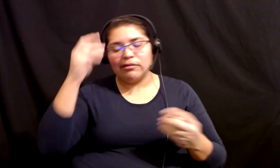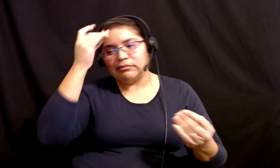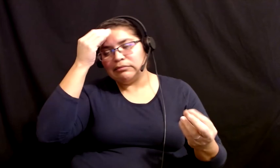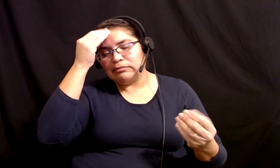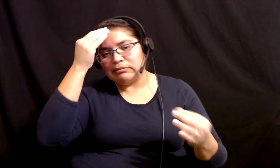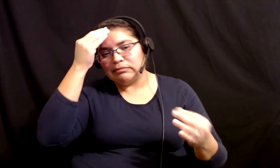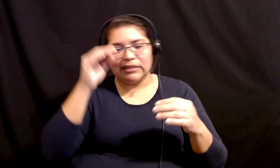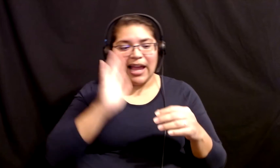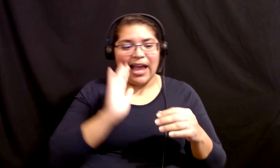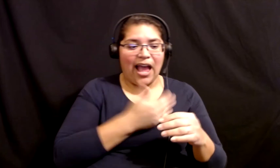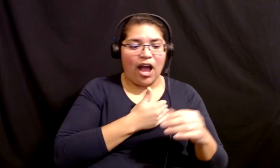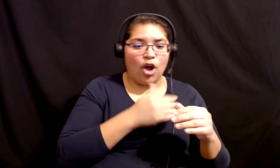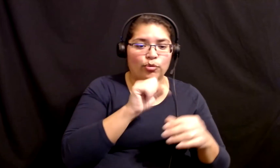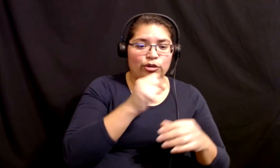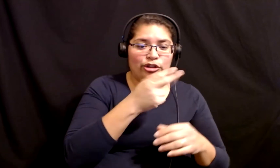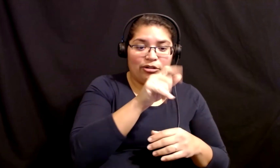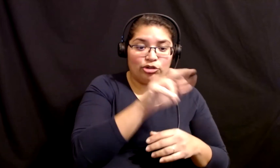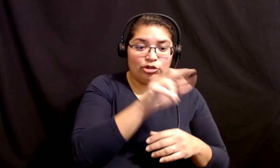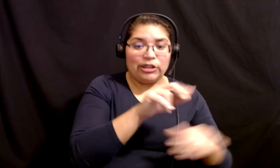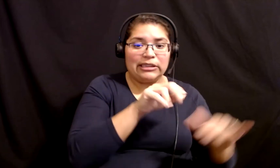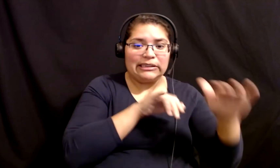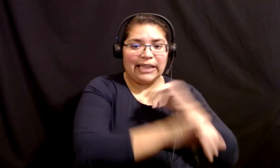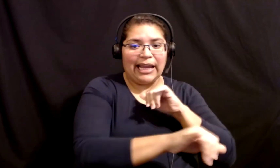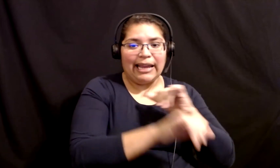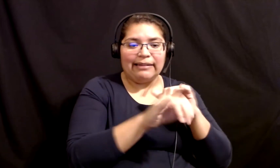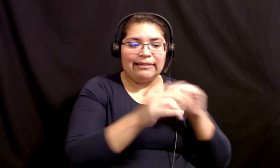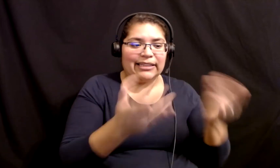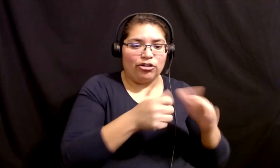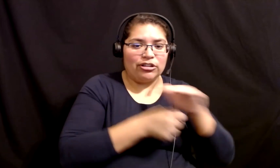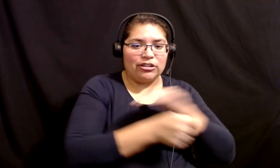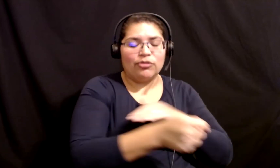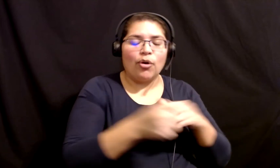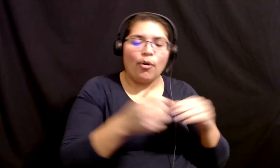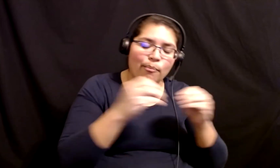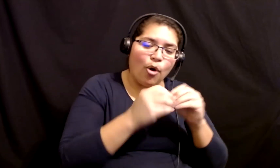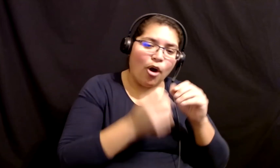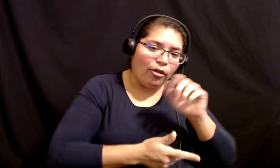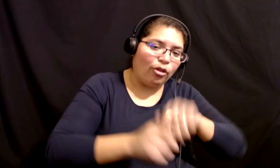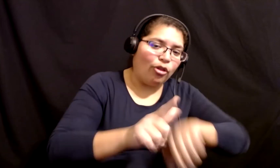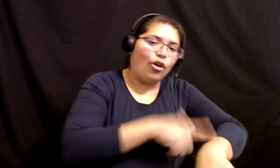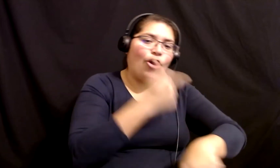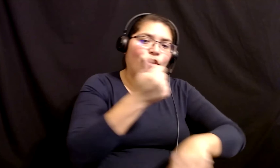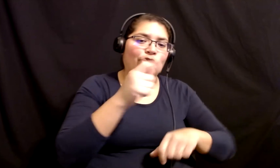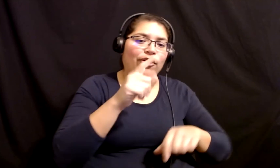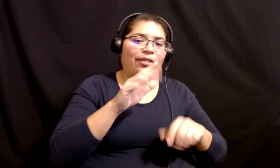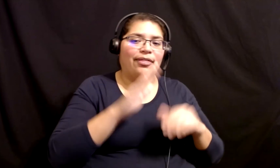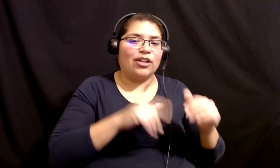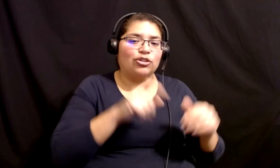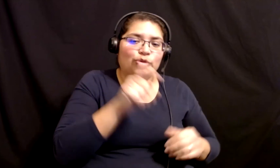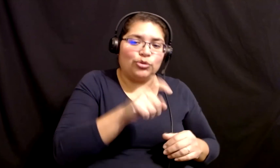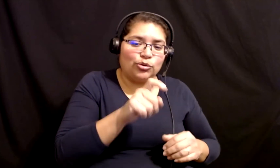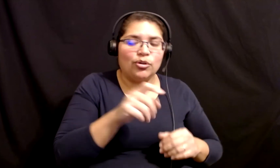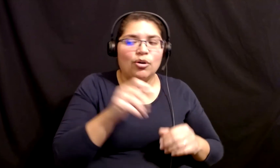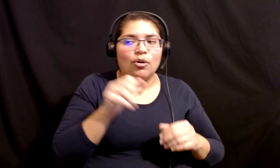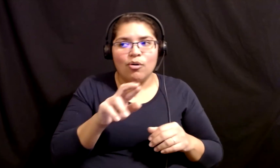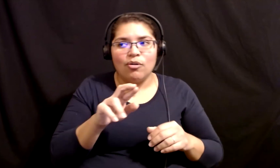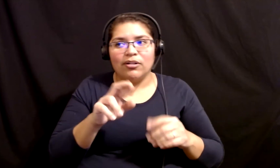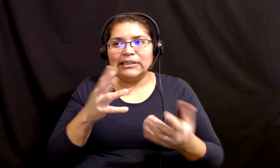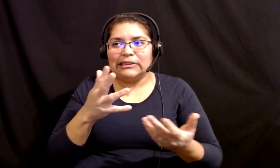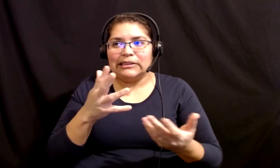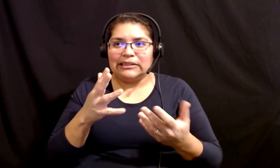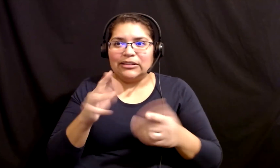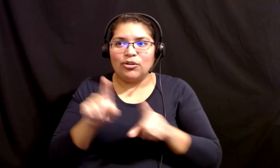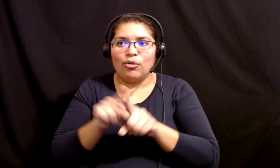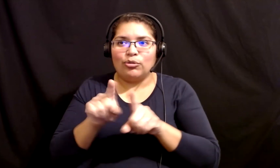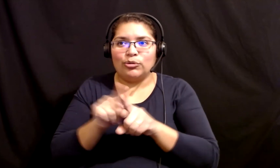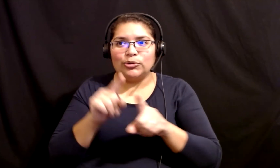our shelter, remaining in our shelter much longer than they ought to, or is it's also kind of interrupting